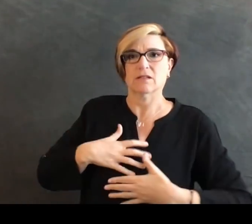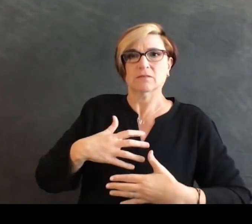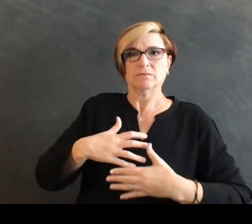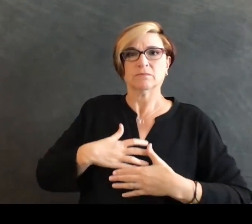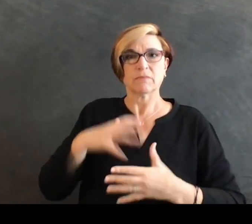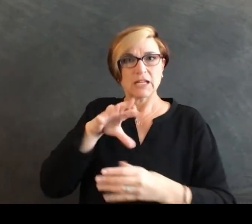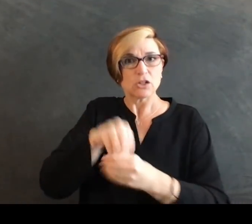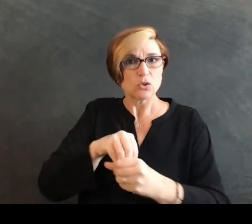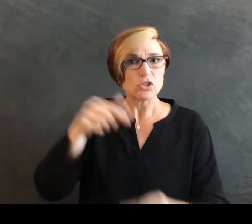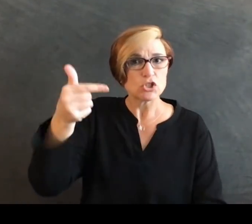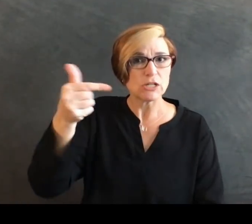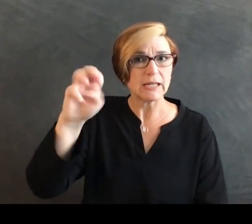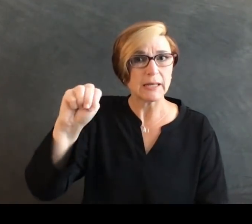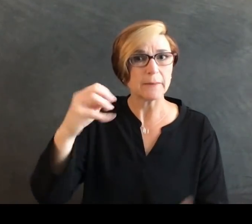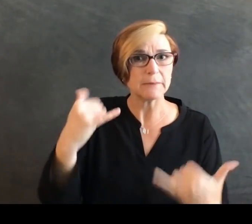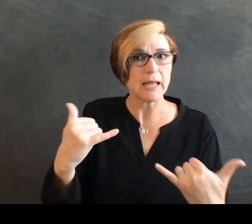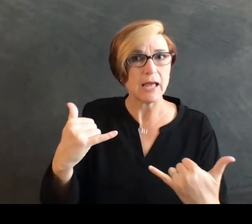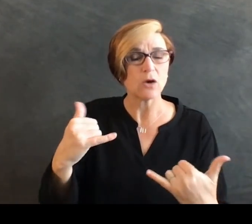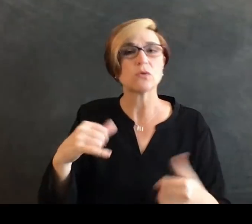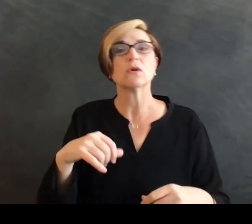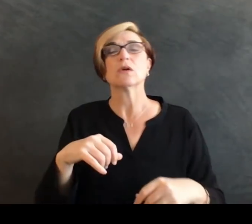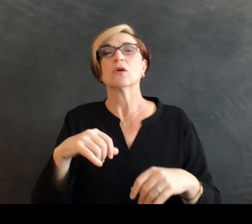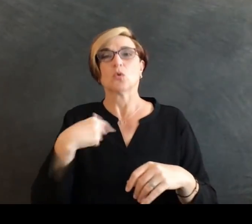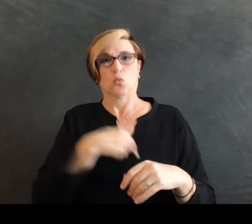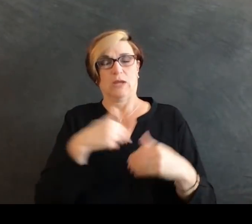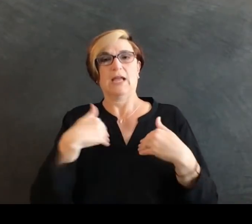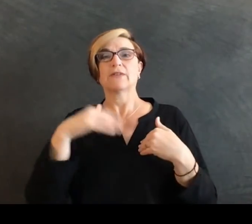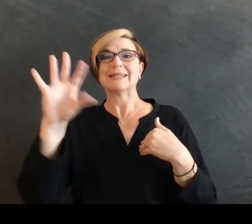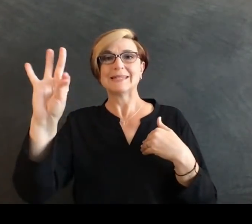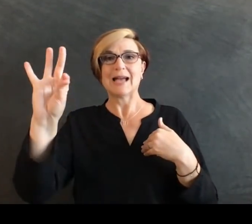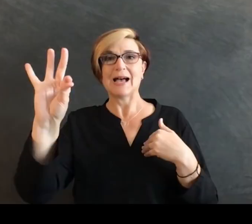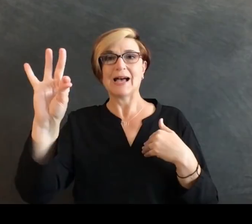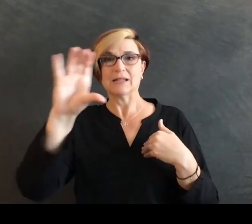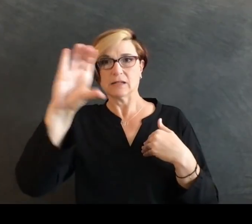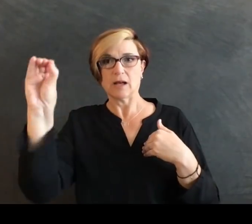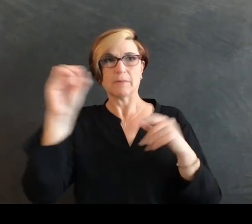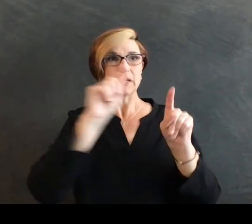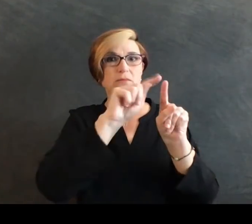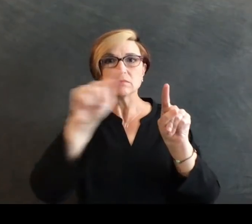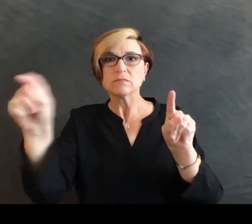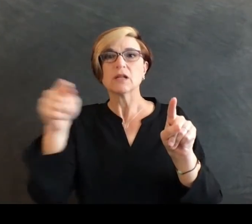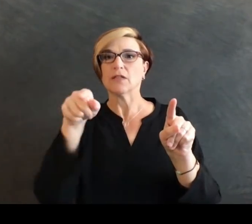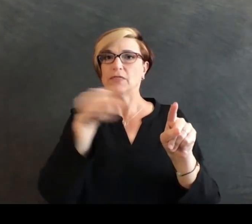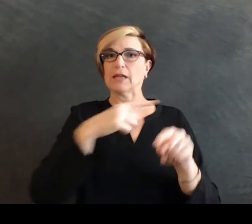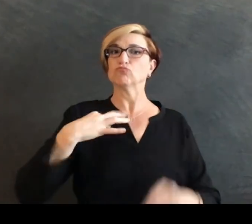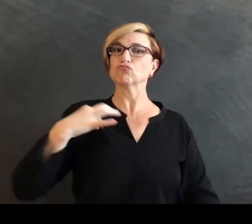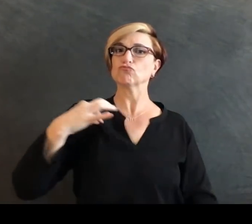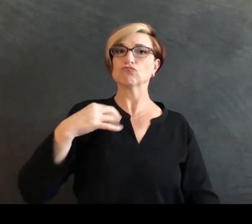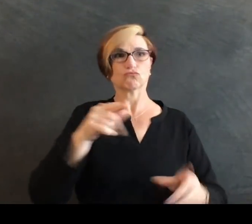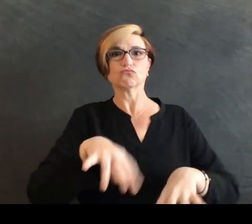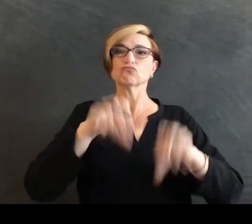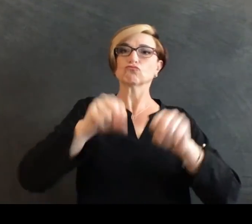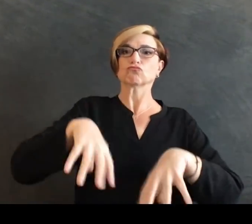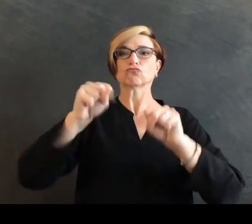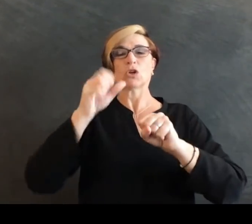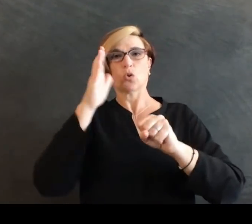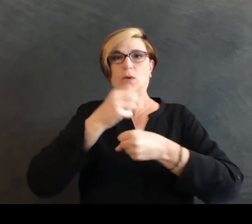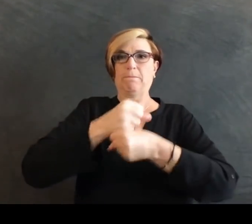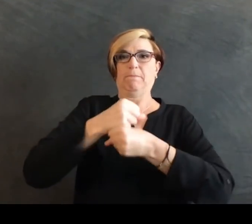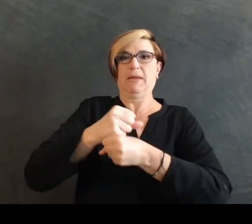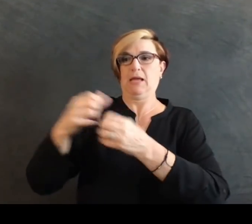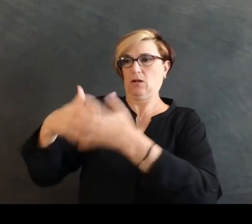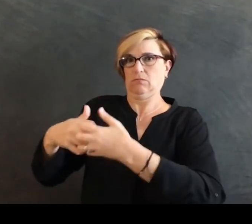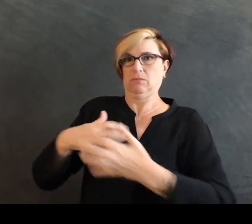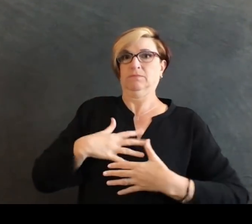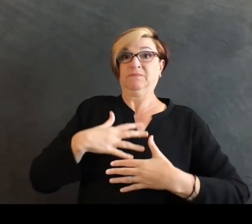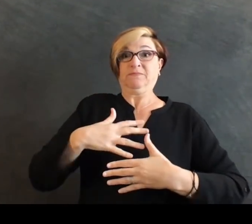we have 9 other companies doing ventilators as we outpace what we need, we're going to be sending them to Italy. We're going to be